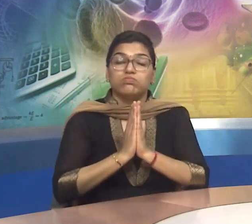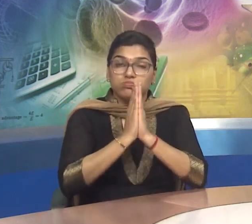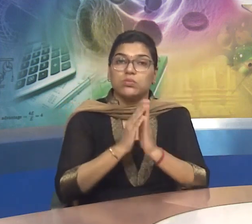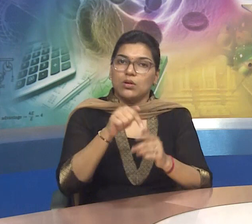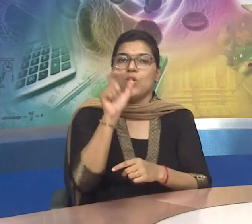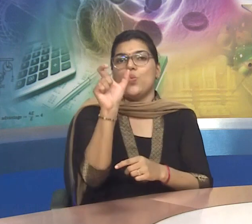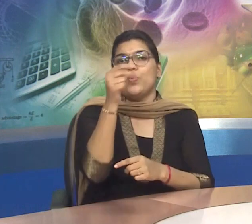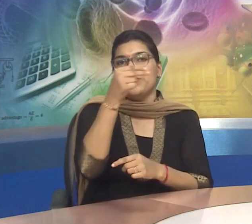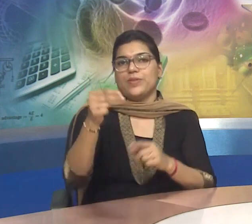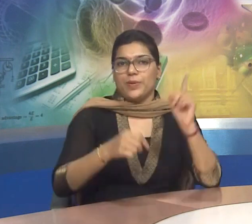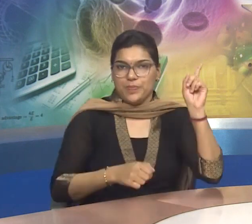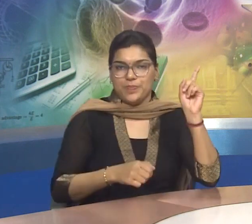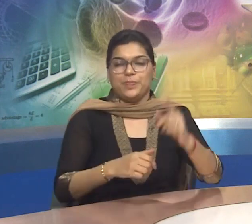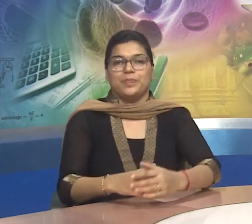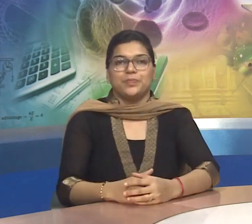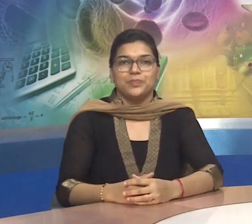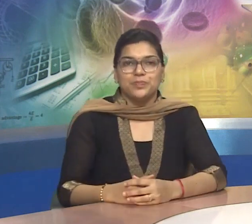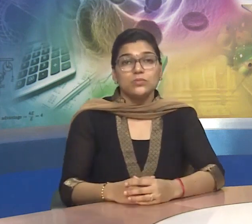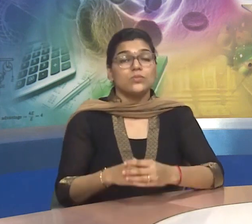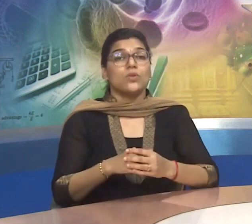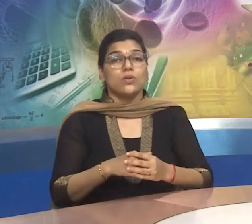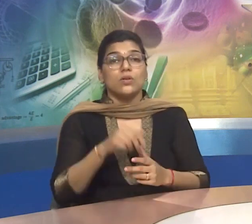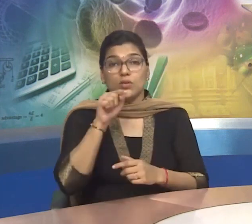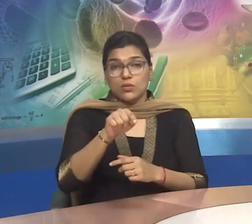are known as place of worship.